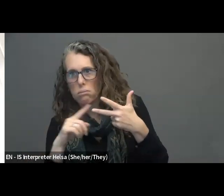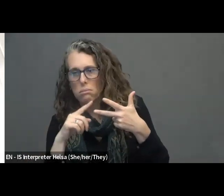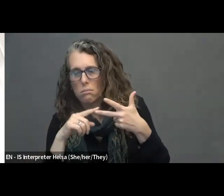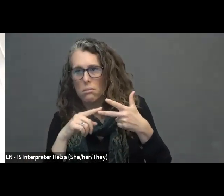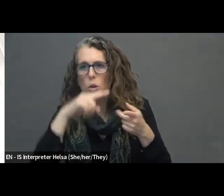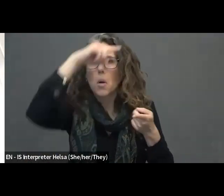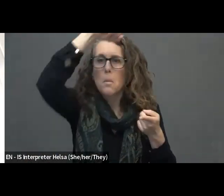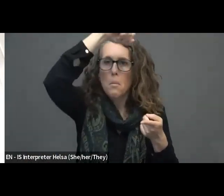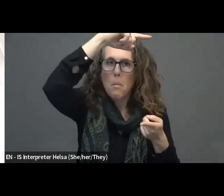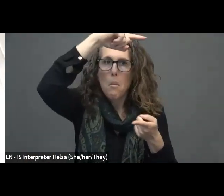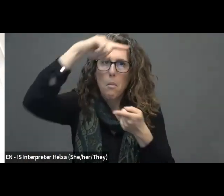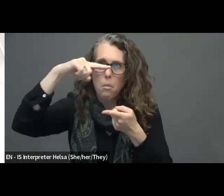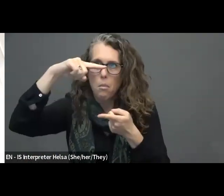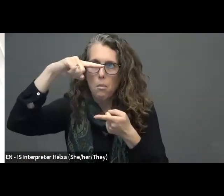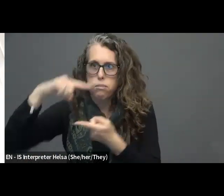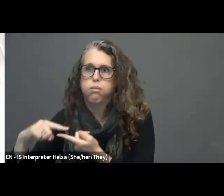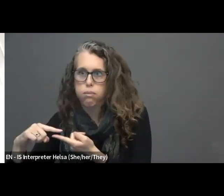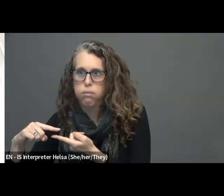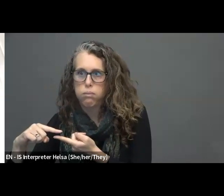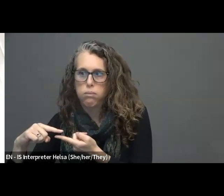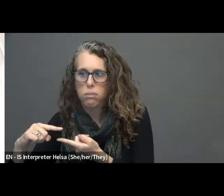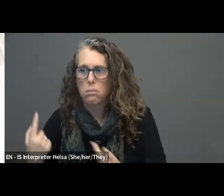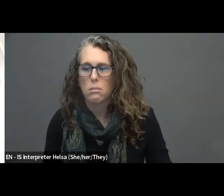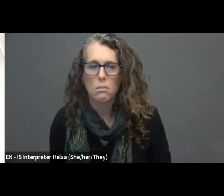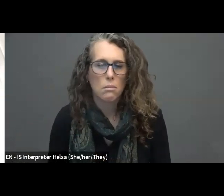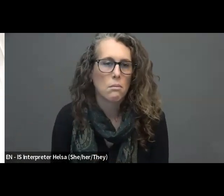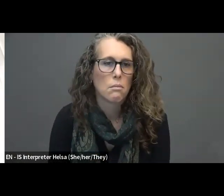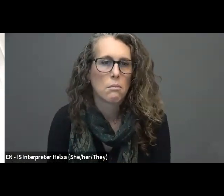performed the worst. They received the lowest ratings.